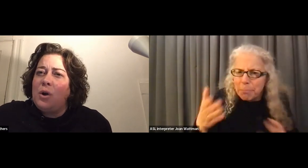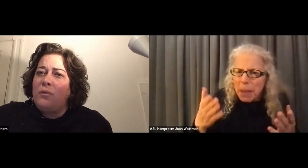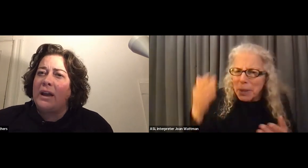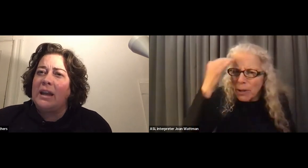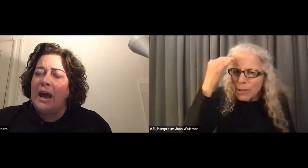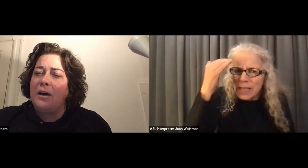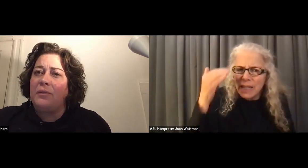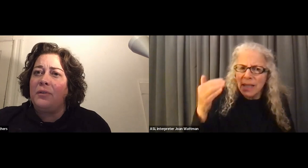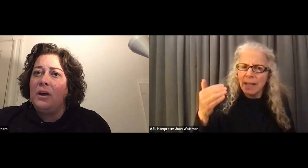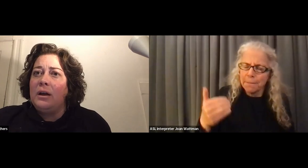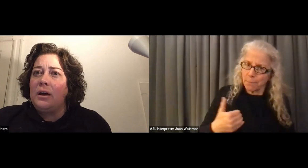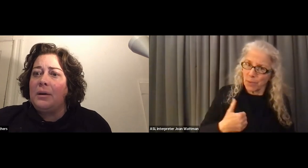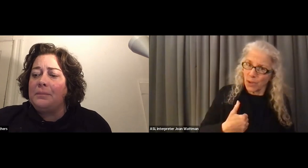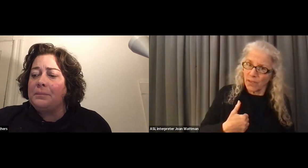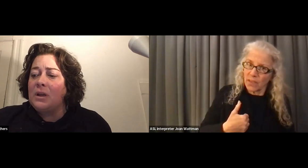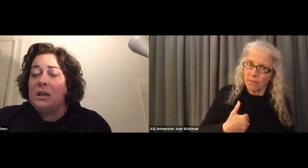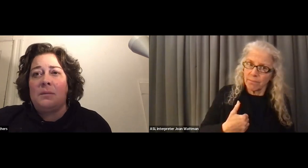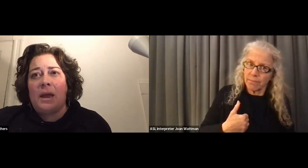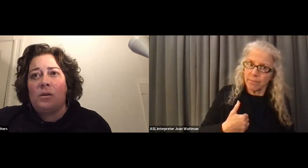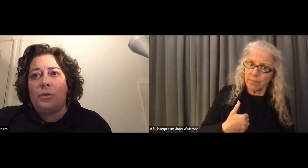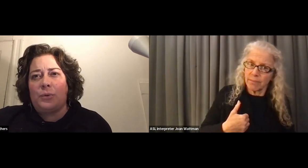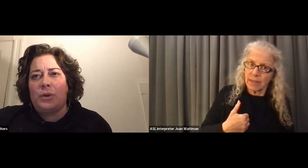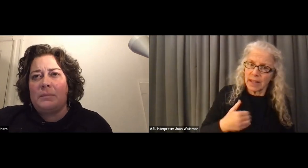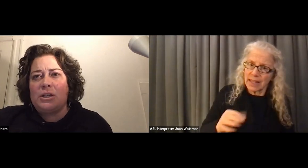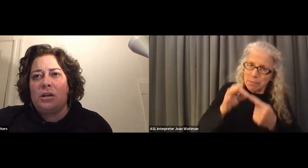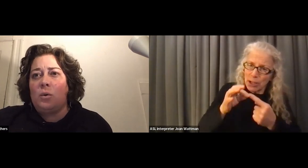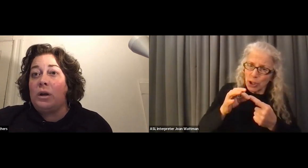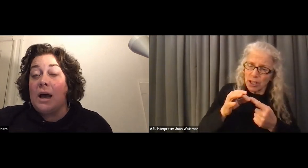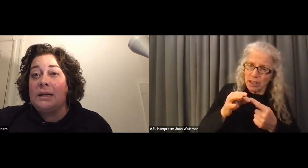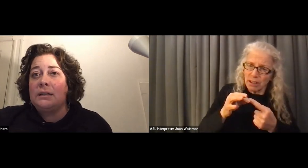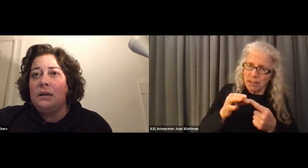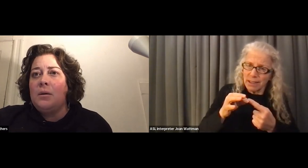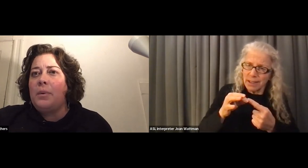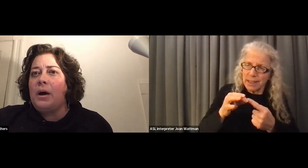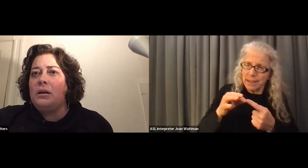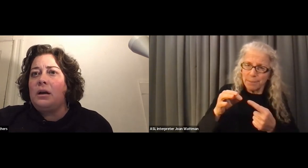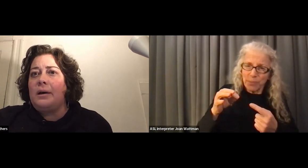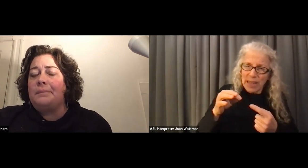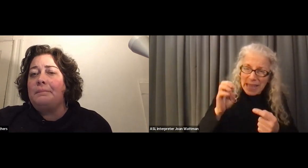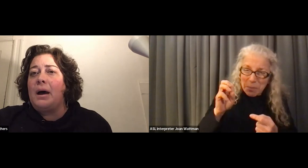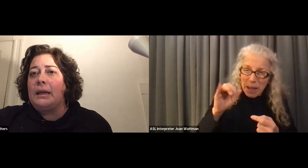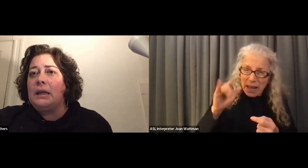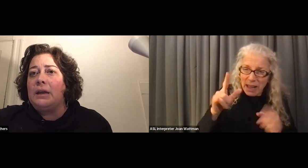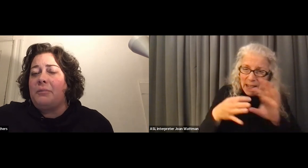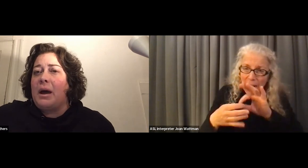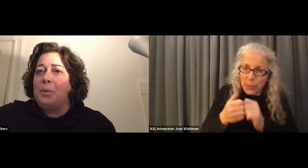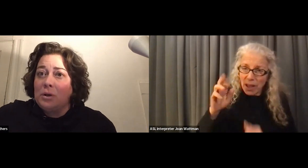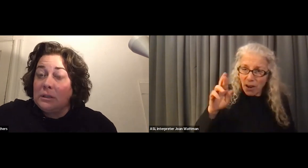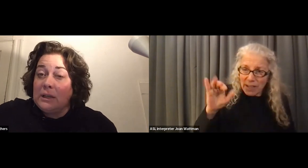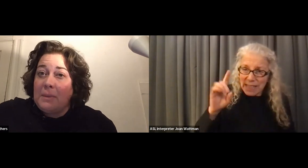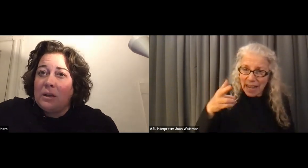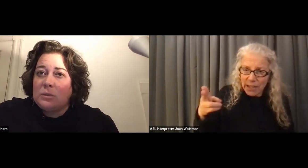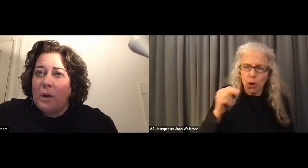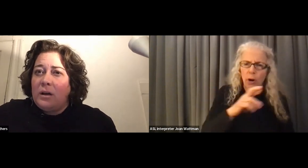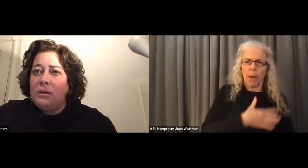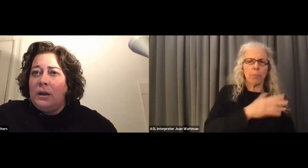but I don't know if I can have an email through the commission or not, but I can give my